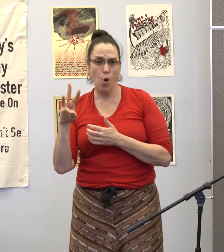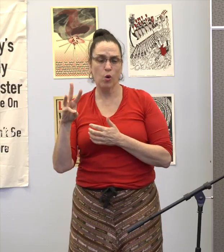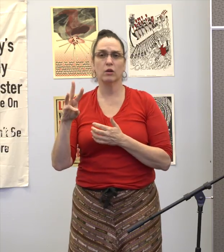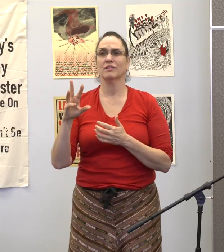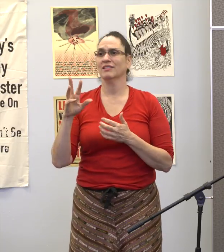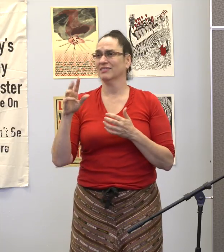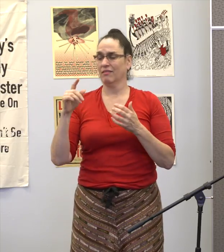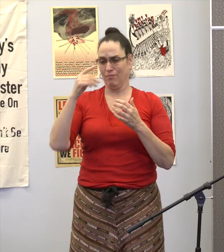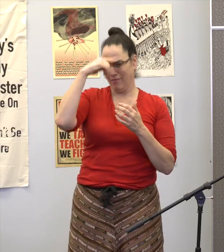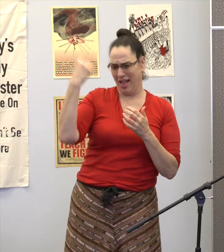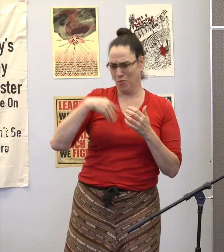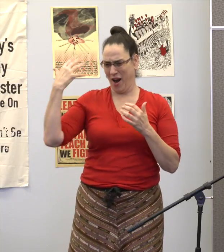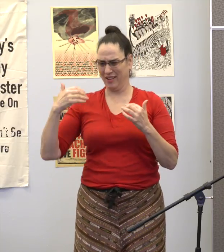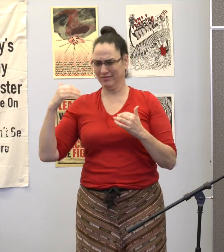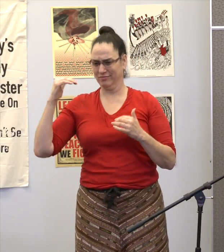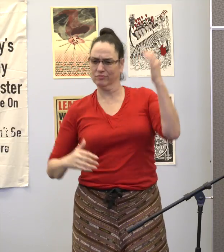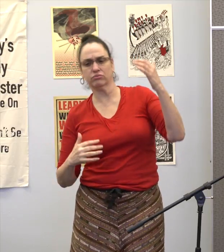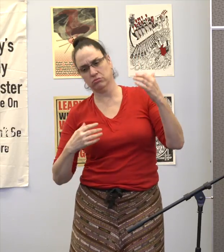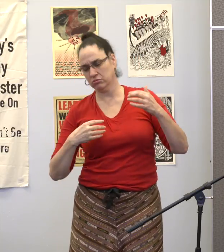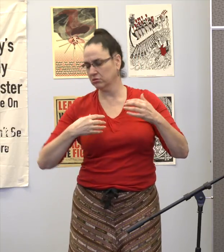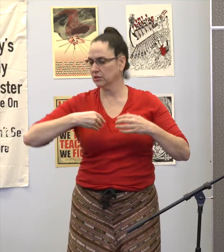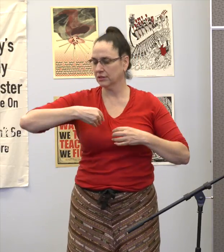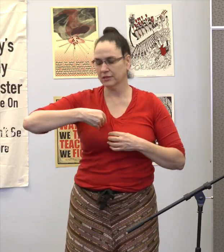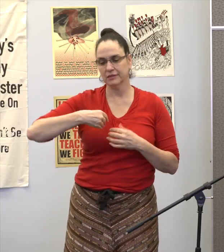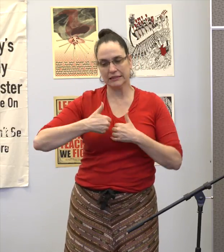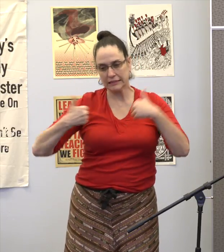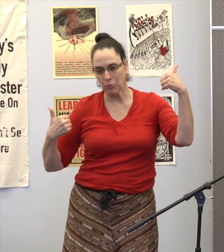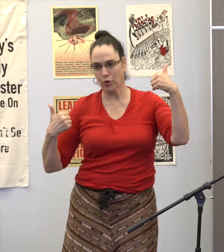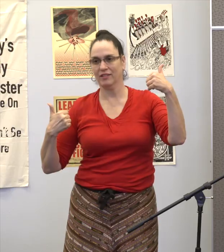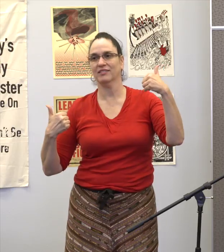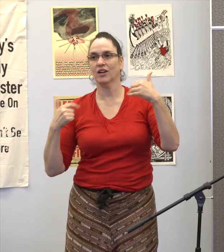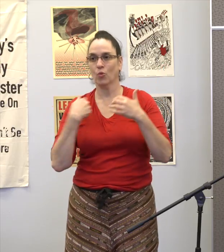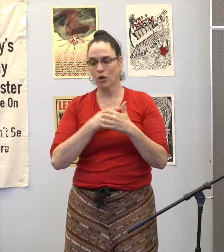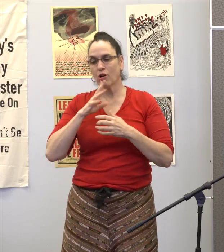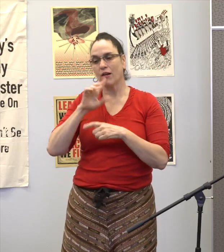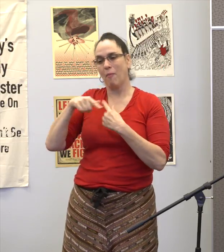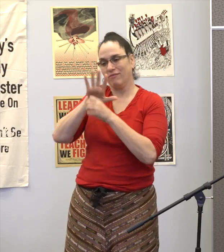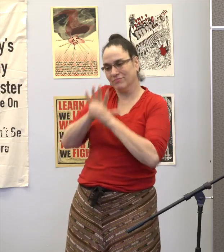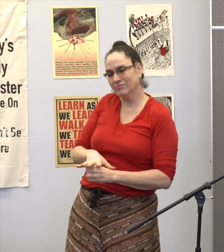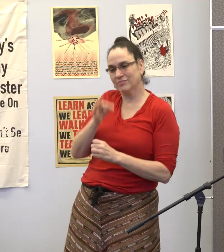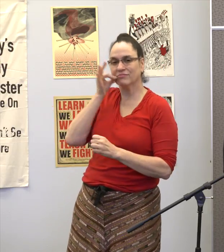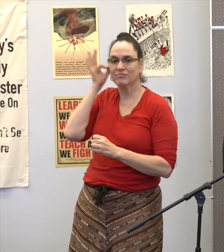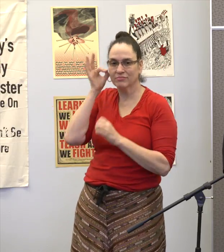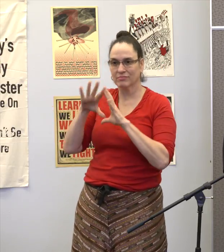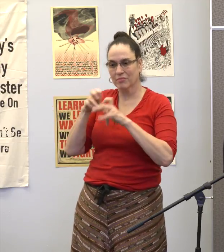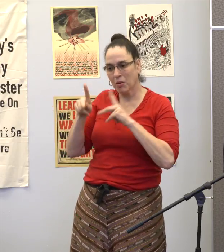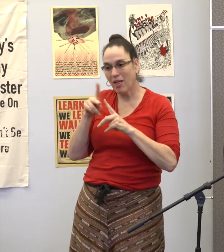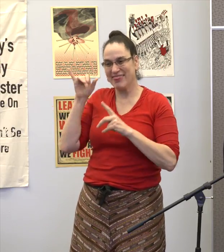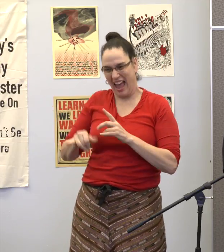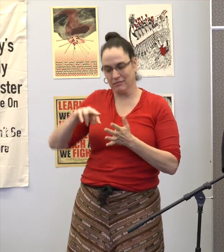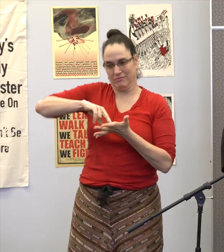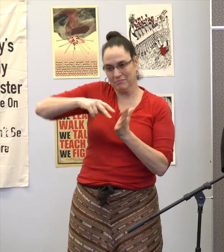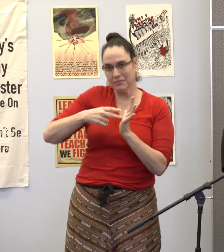in indigenous communities. That's what we mean when we say racism. When we talk about systemic poverty, we